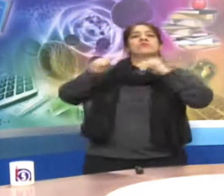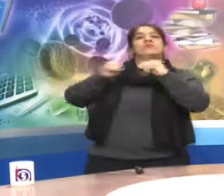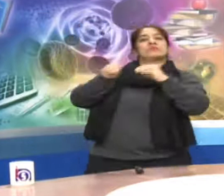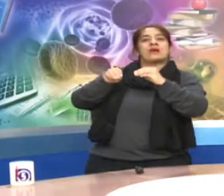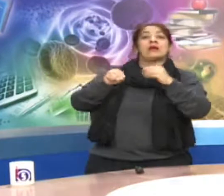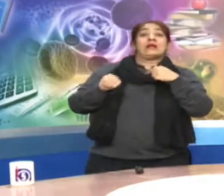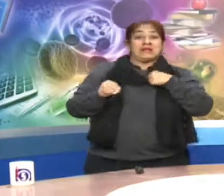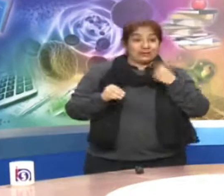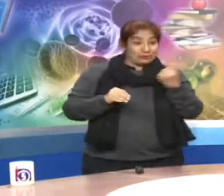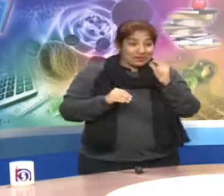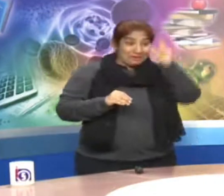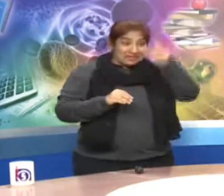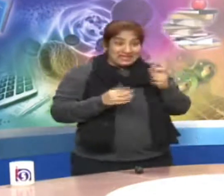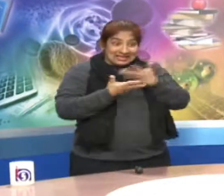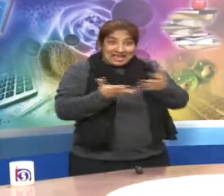consumers.